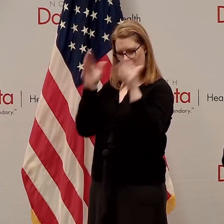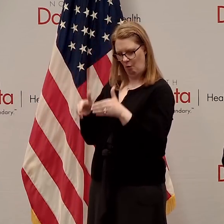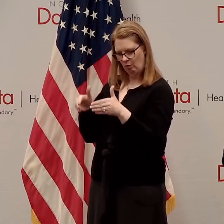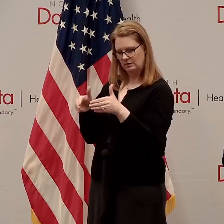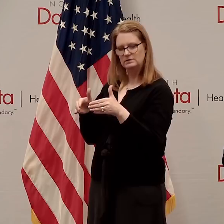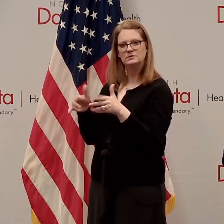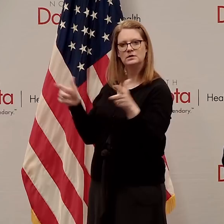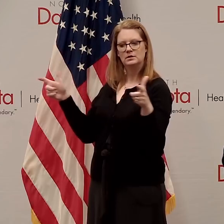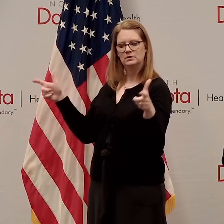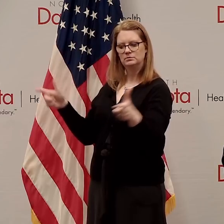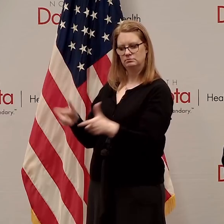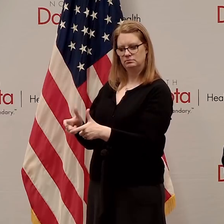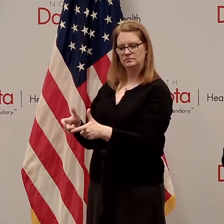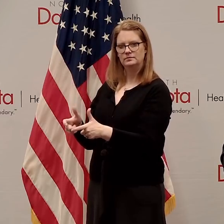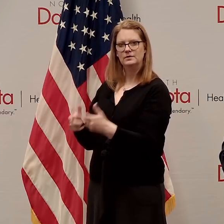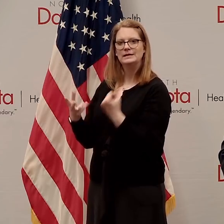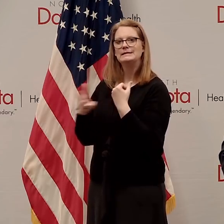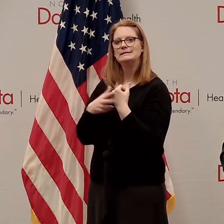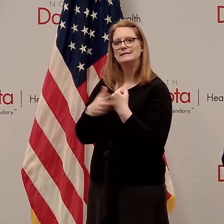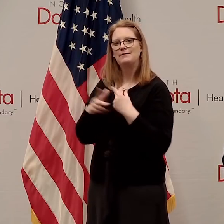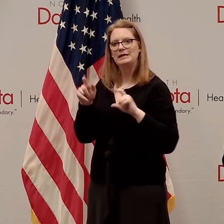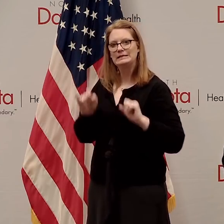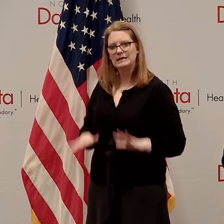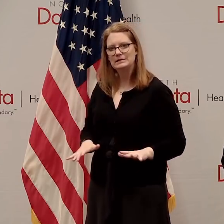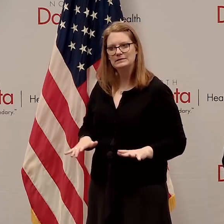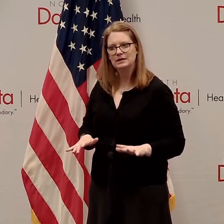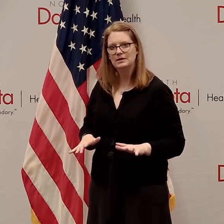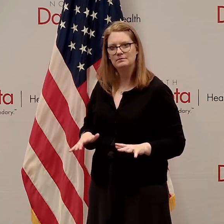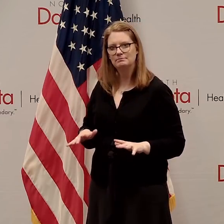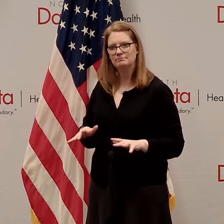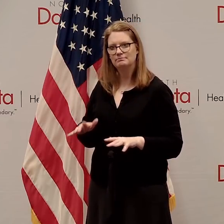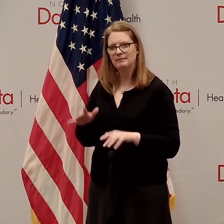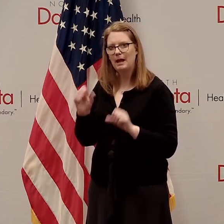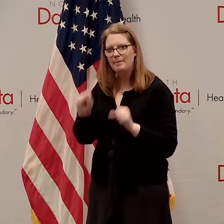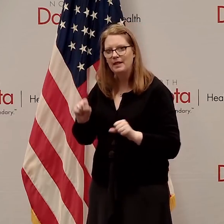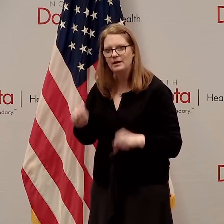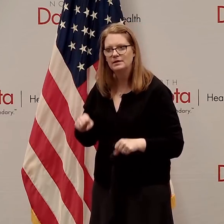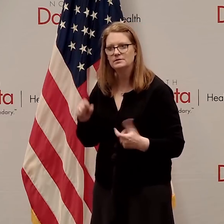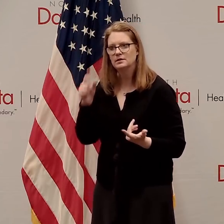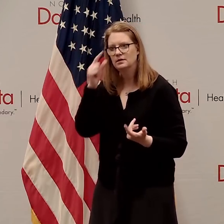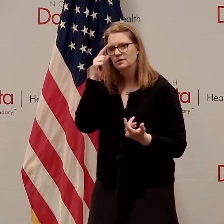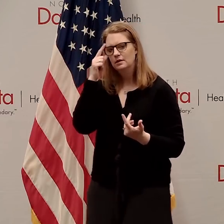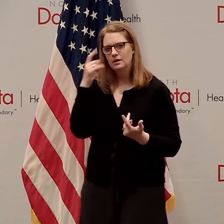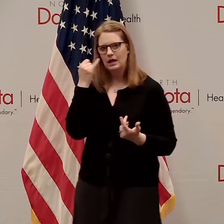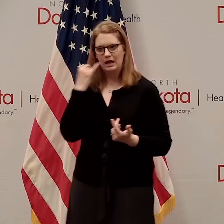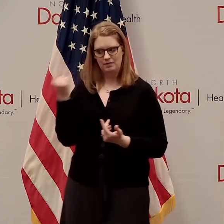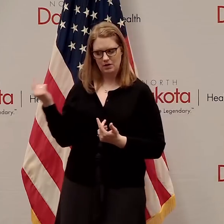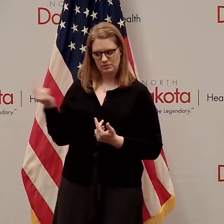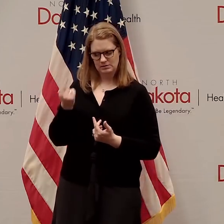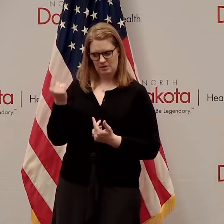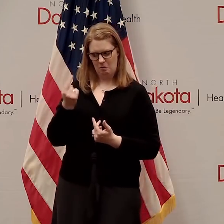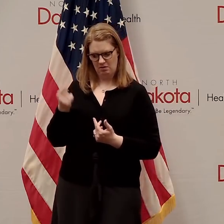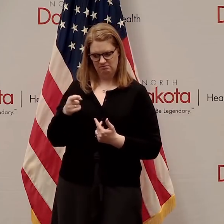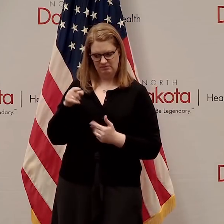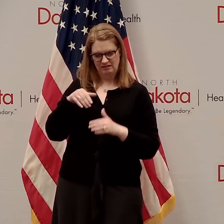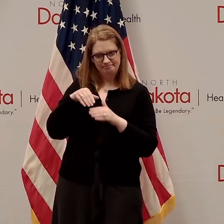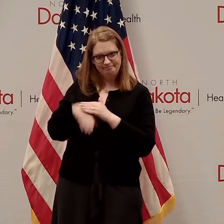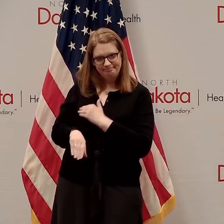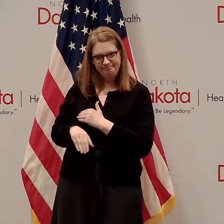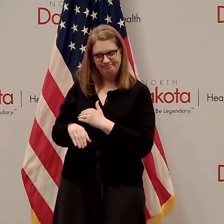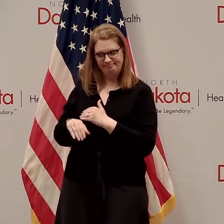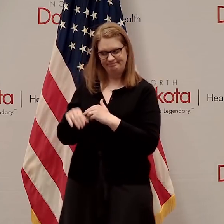but again, saving testing capacity, because again, at any point in time, if there was someone in that plant who